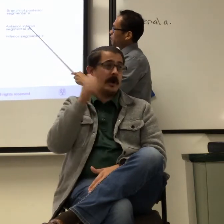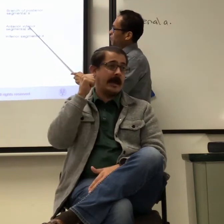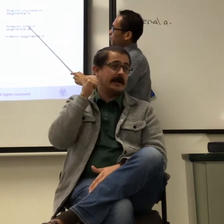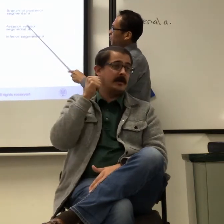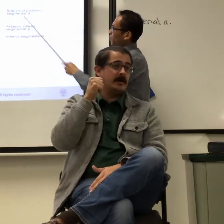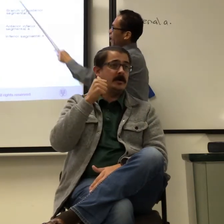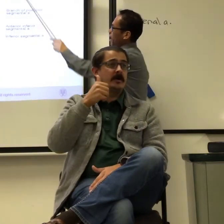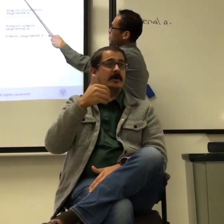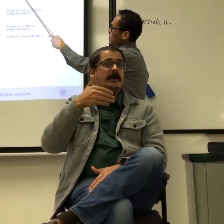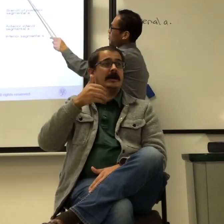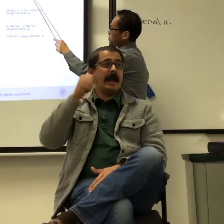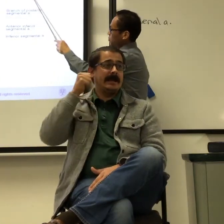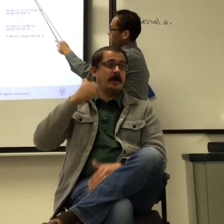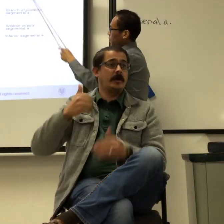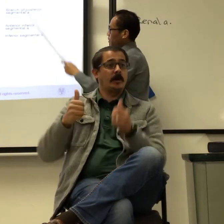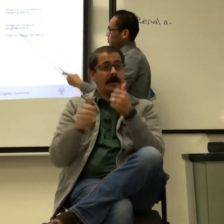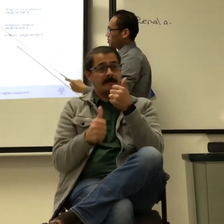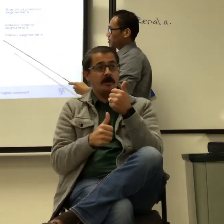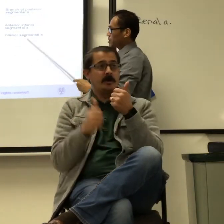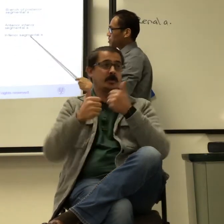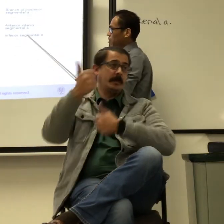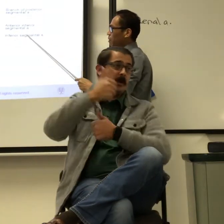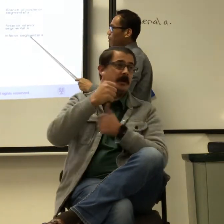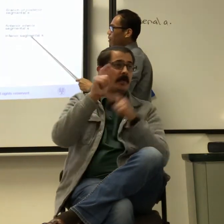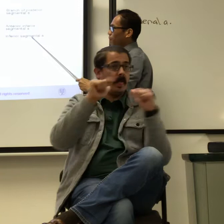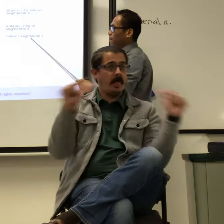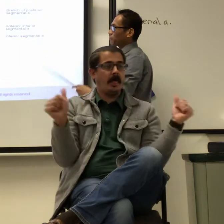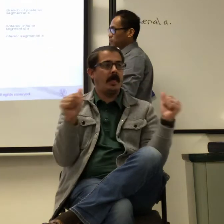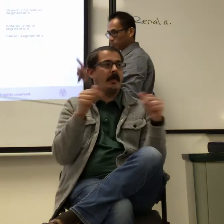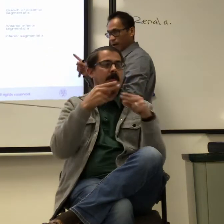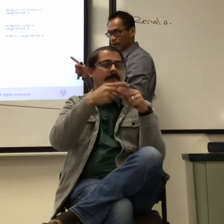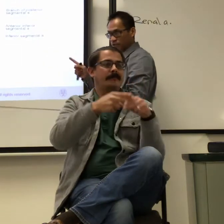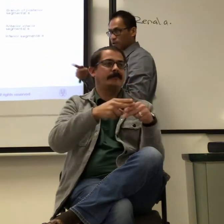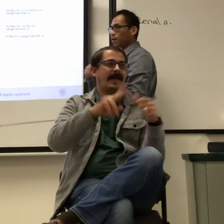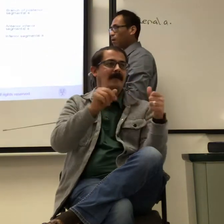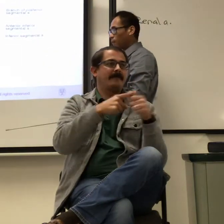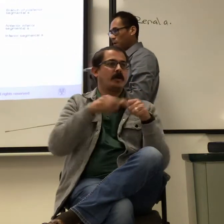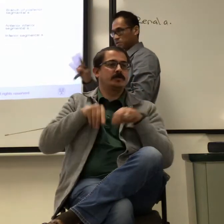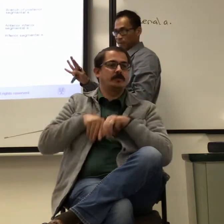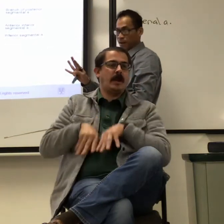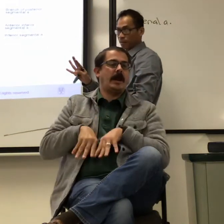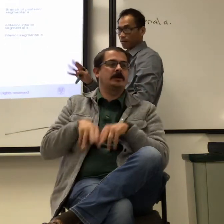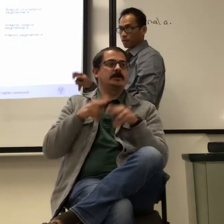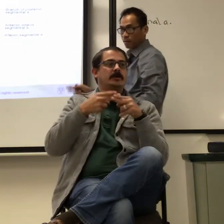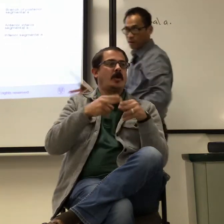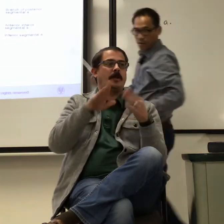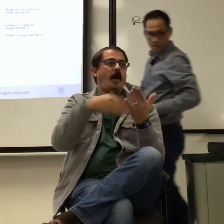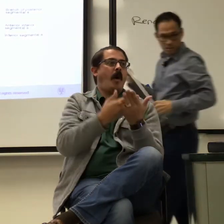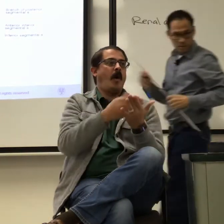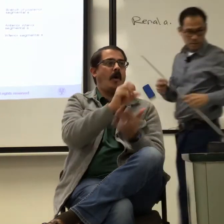anterior inferior or anterior superior. Let's just call them all, that first branch, call them all segmental.